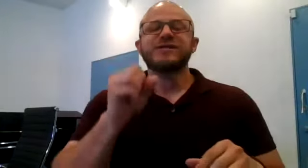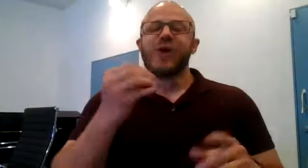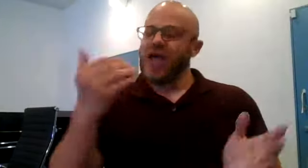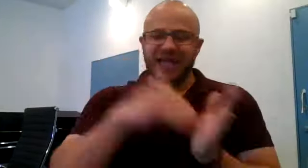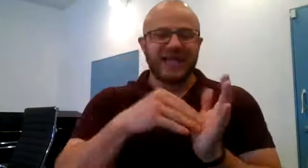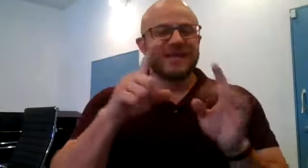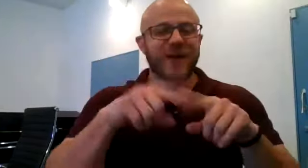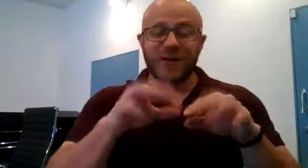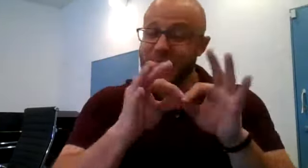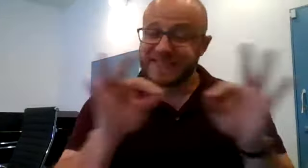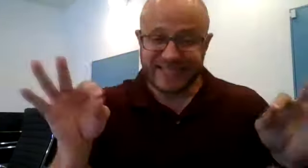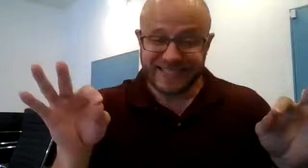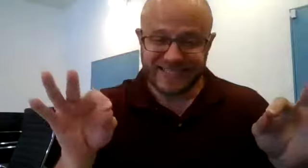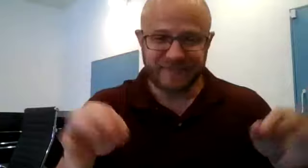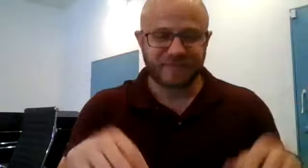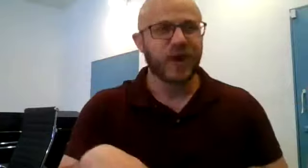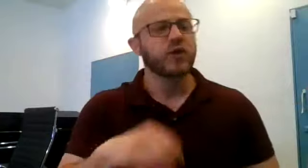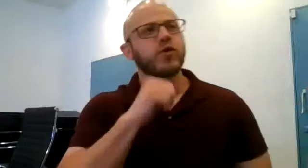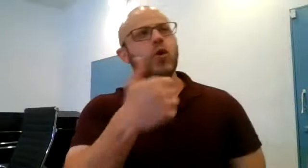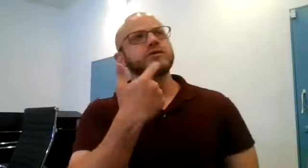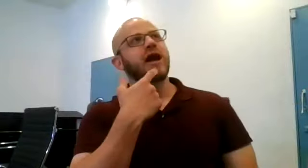that sign. So it depends on the sentence.